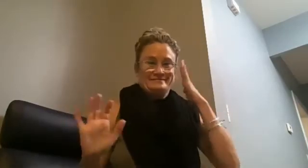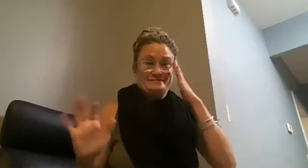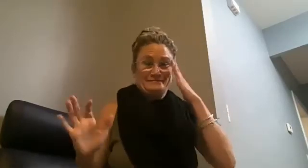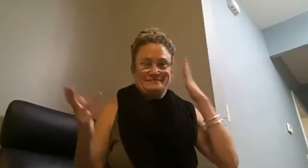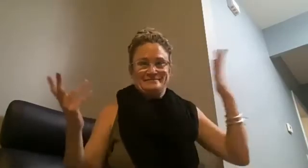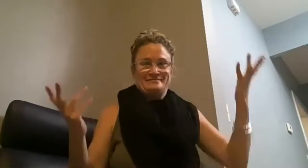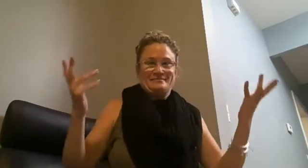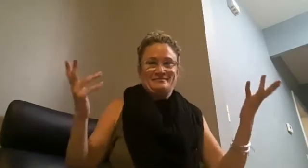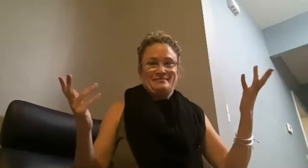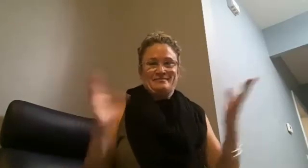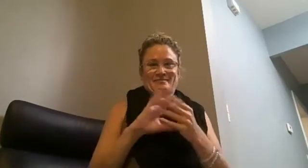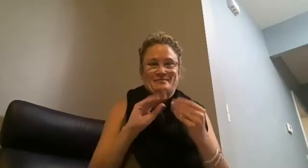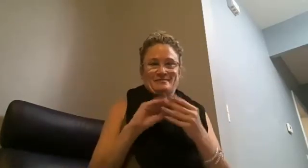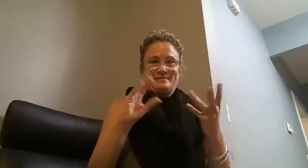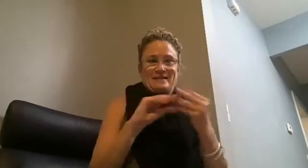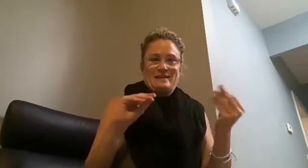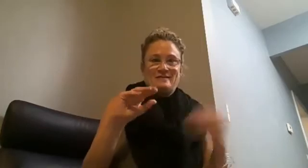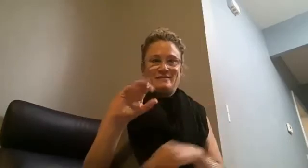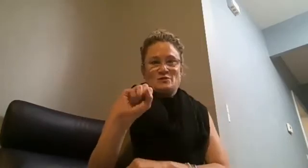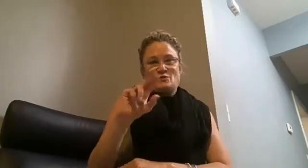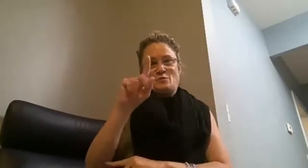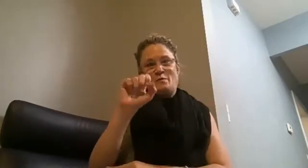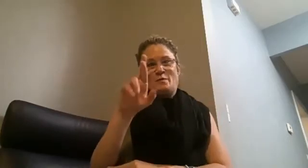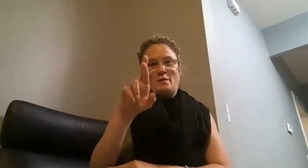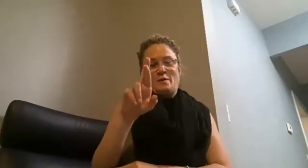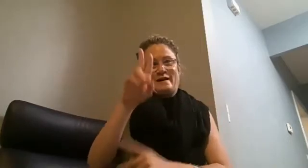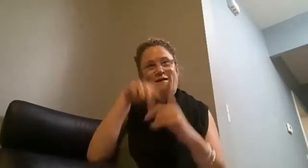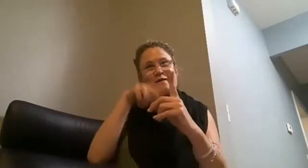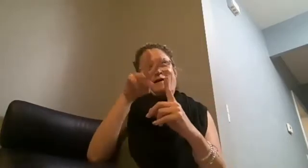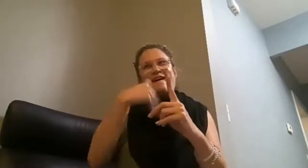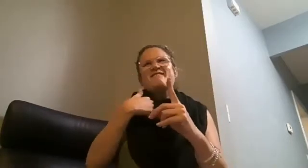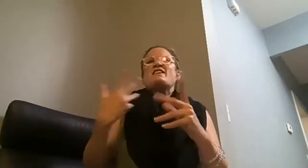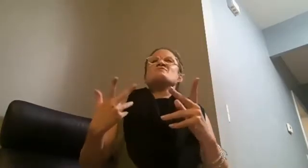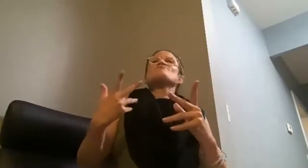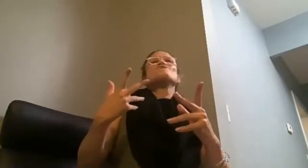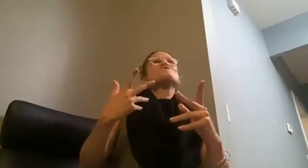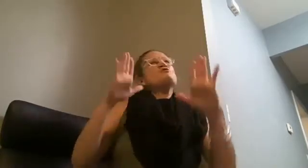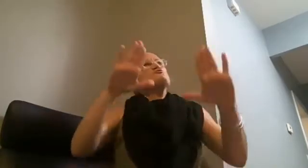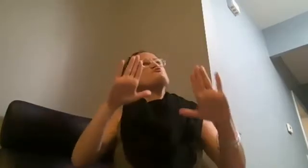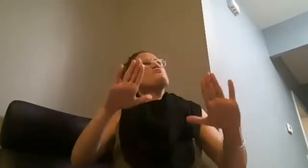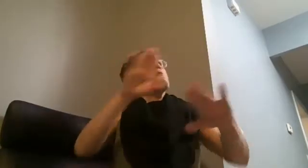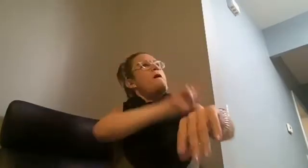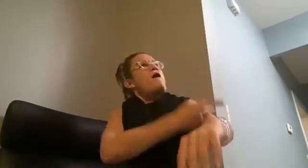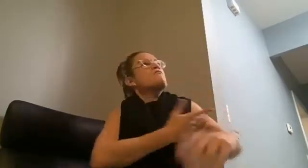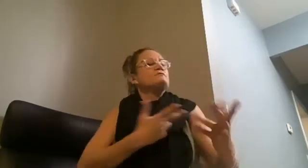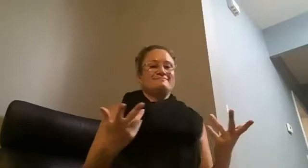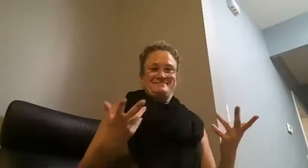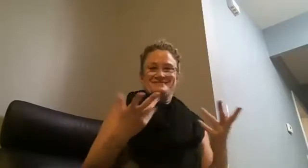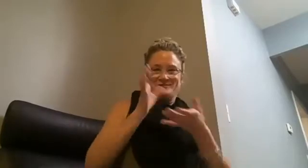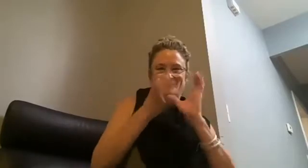those stories where the superhero suddenly discovers that they have superpowers. Like, that's often our first drinking stories are like that. And for me, I was